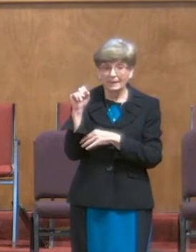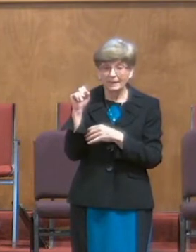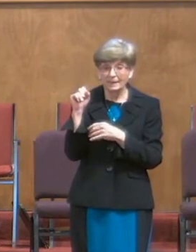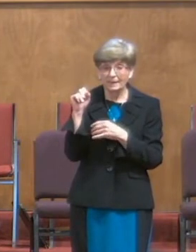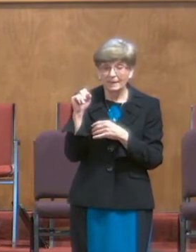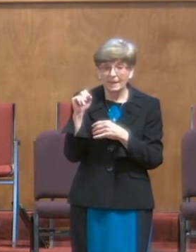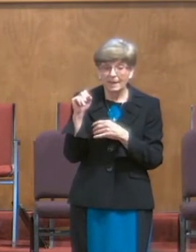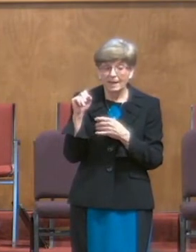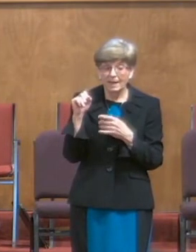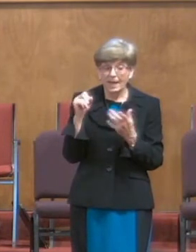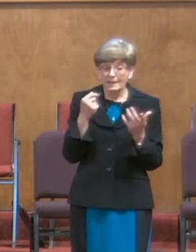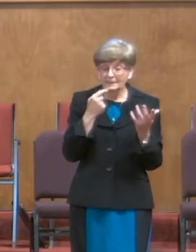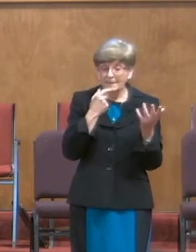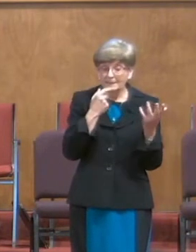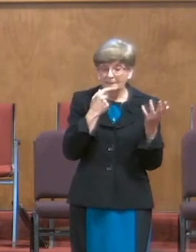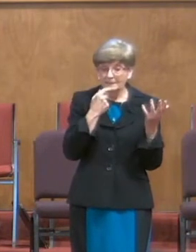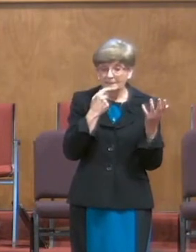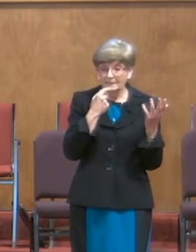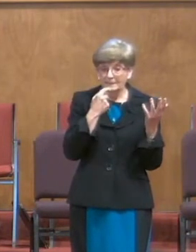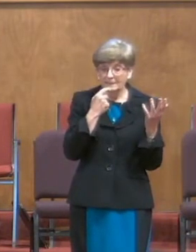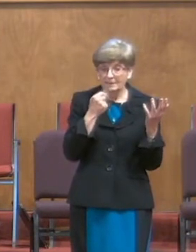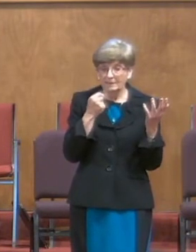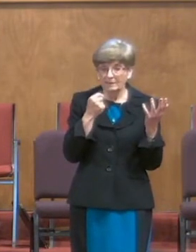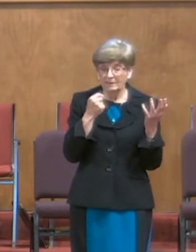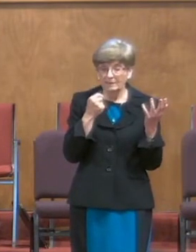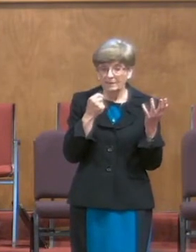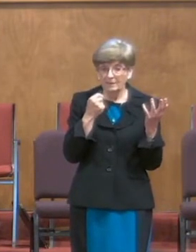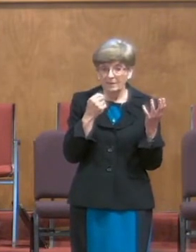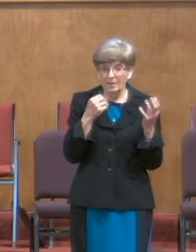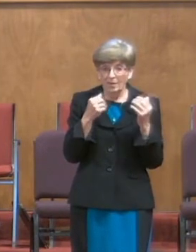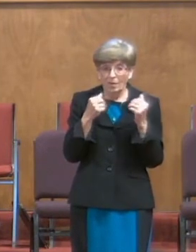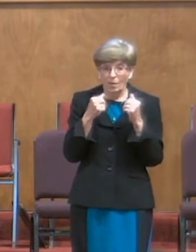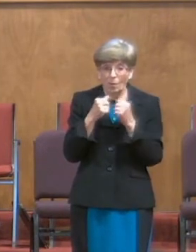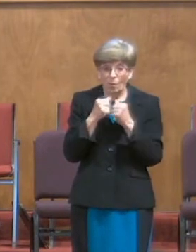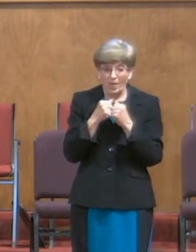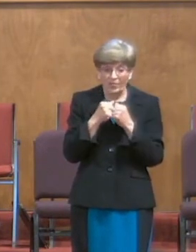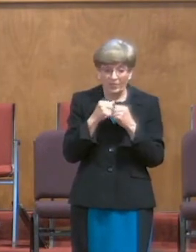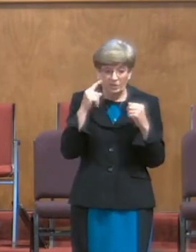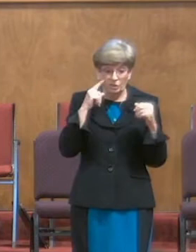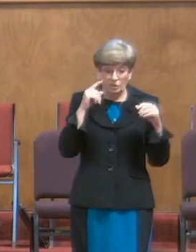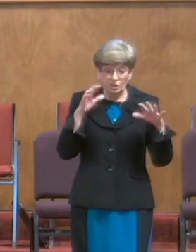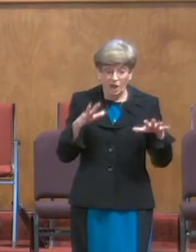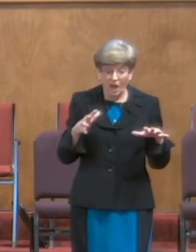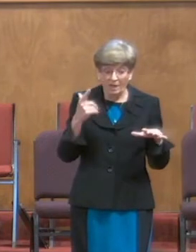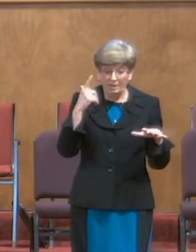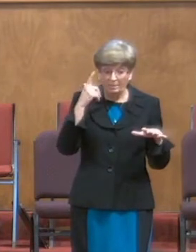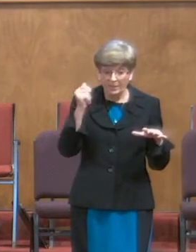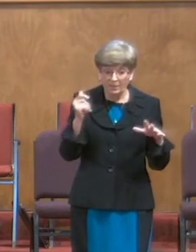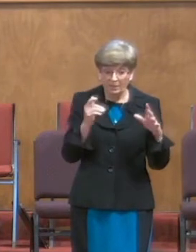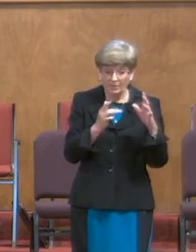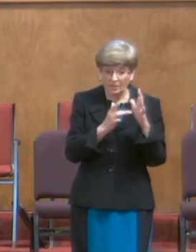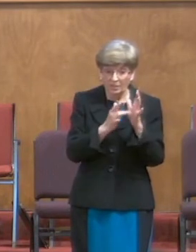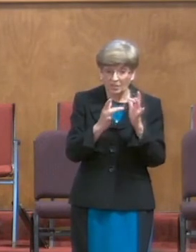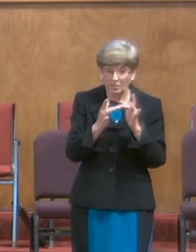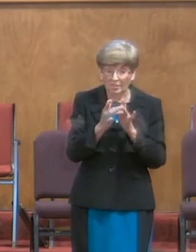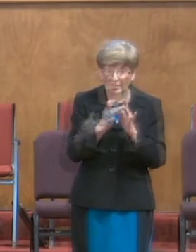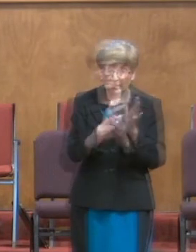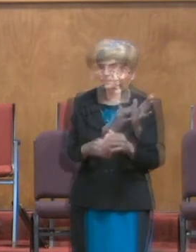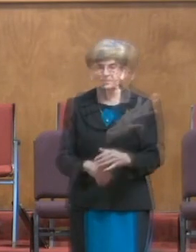Medically speaking, I mean, he's in hypovolemic shock, which means he's just lost a tremendous amount of